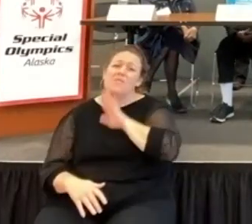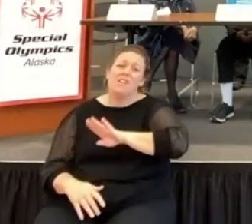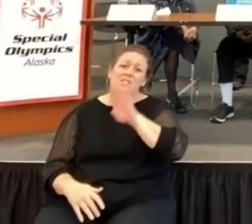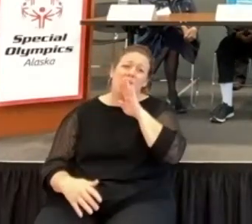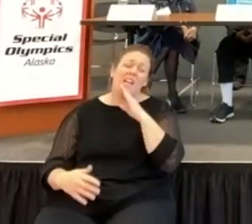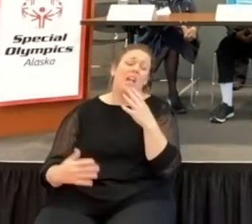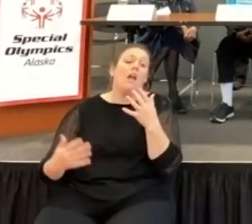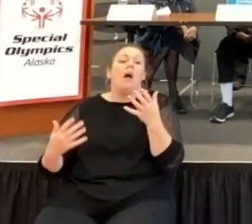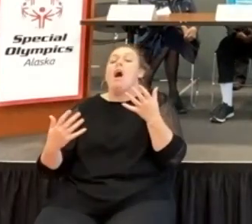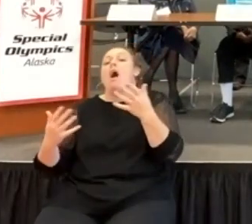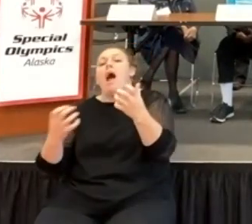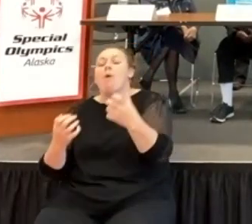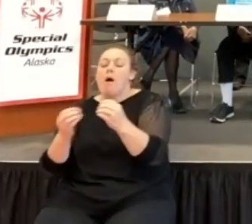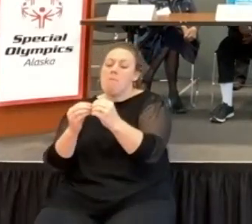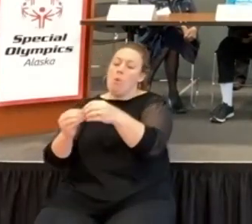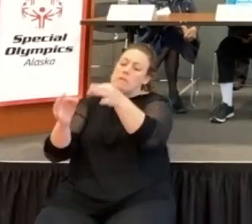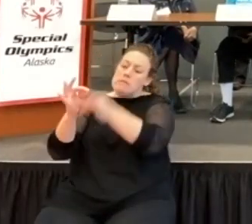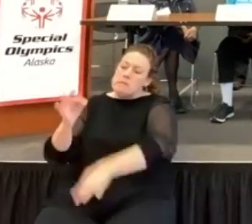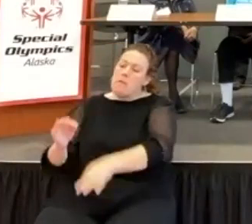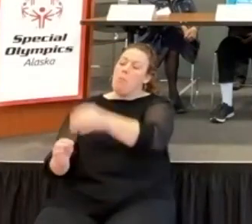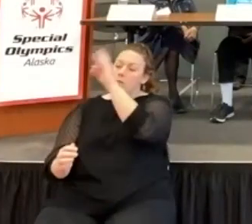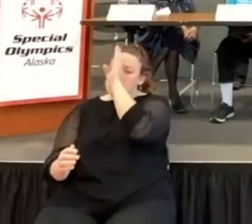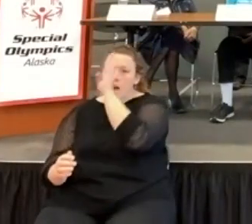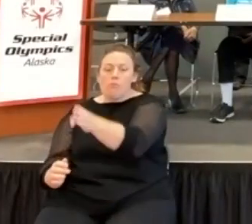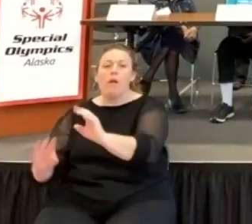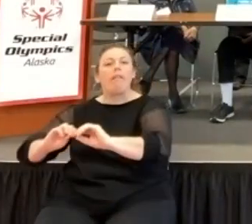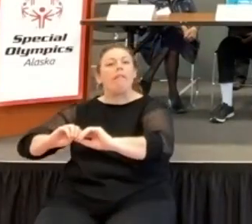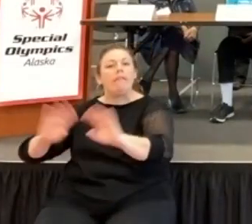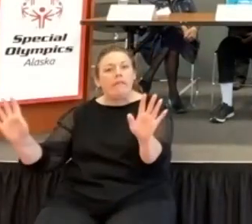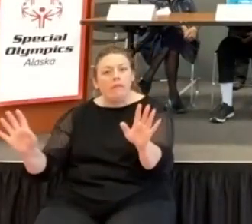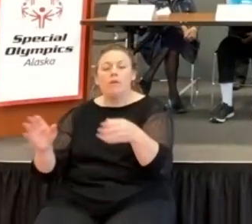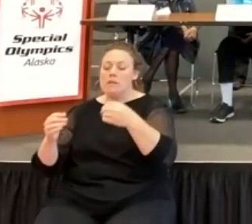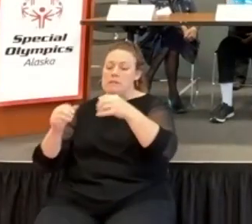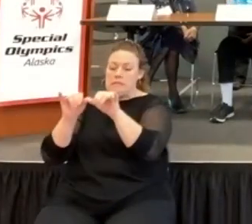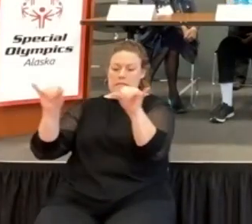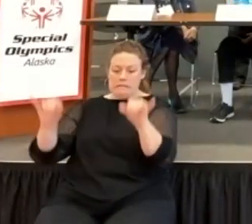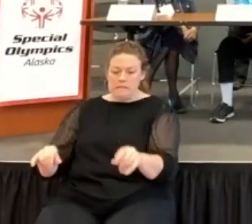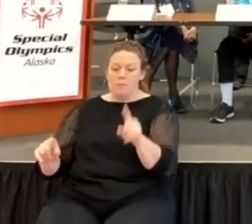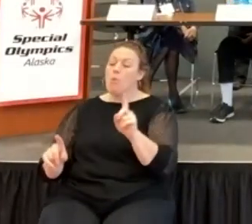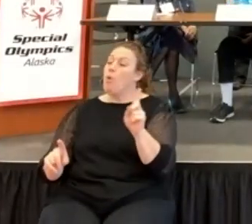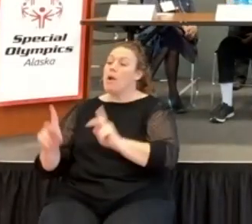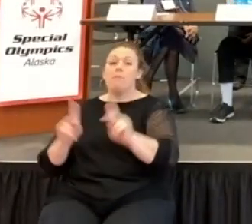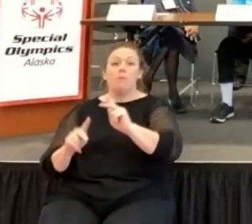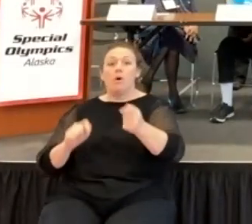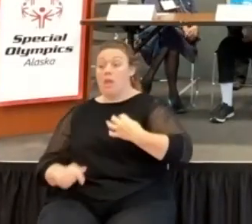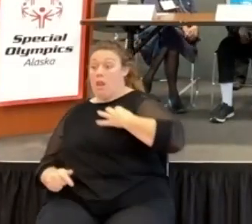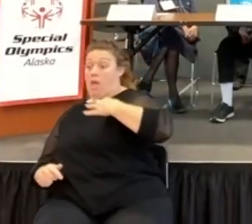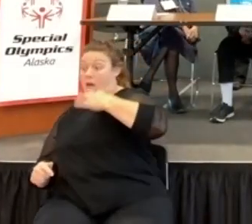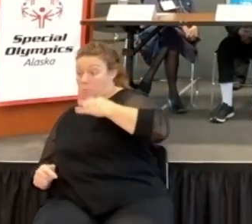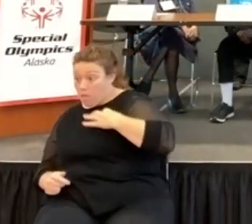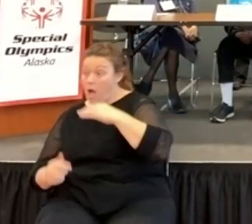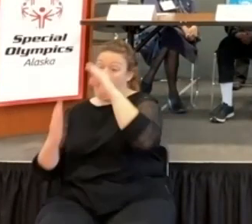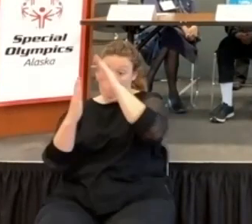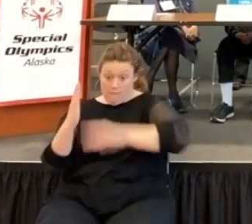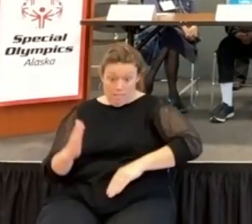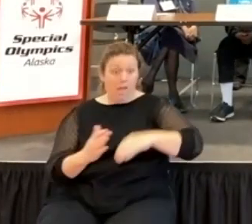be able to see a streamlined system where we can move people through this to what, from the time they